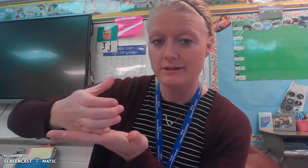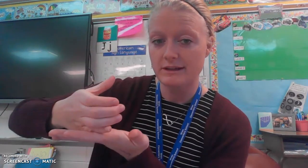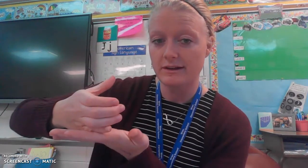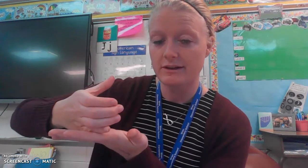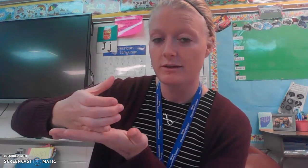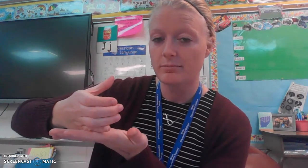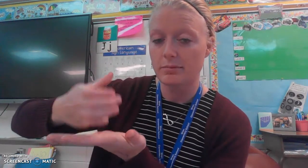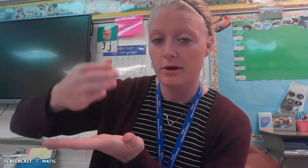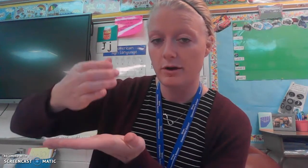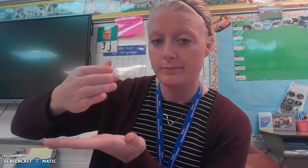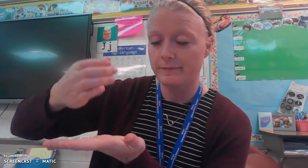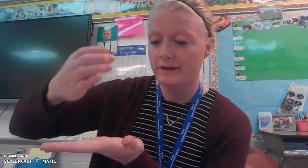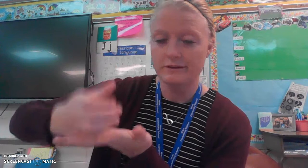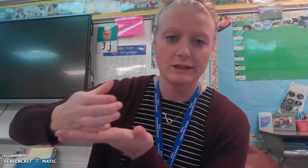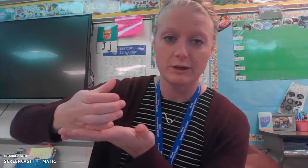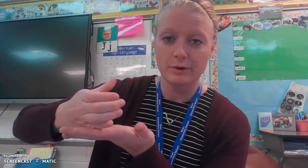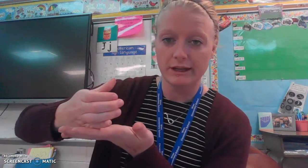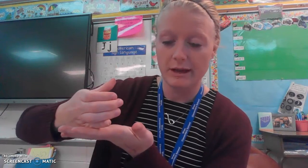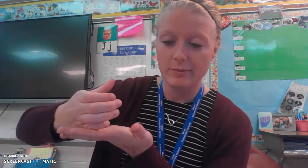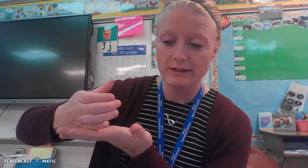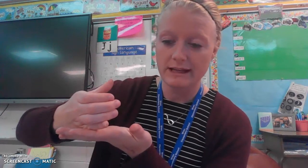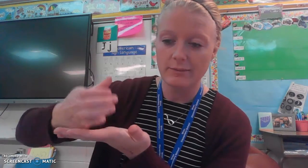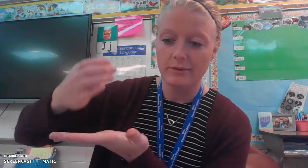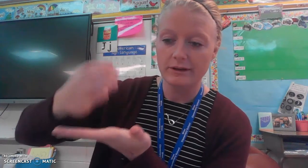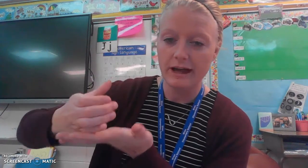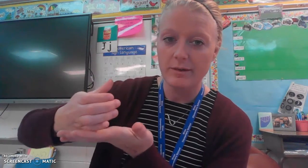bounce it on your palm. It's like you're putting a cup on the table. Cup,